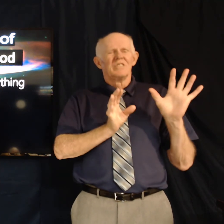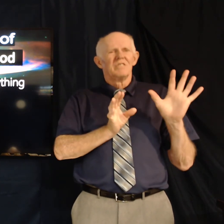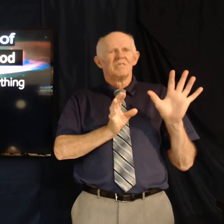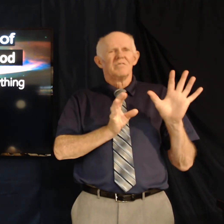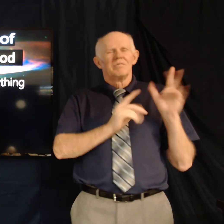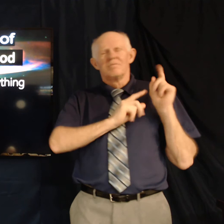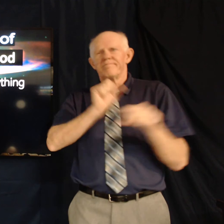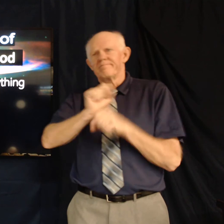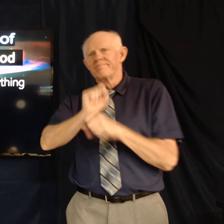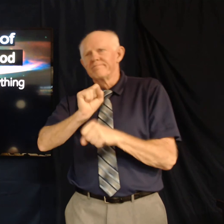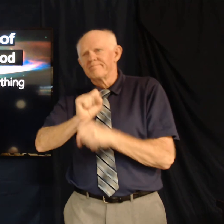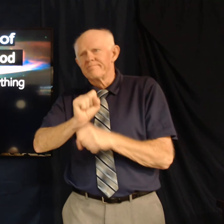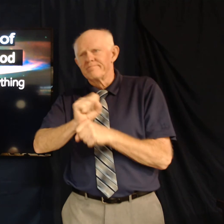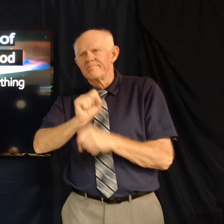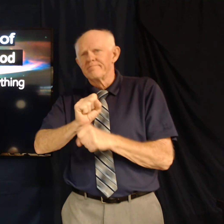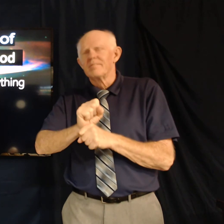We graduate, we go to work,